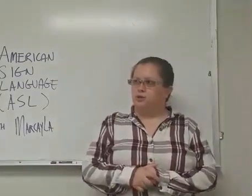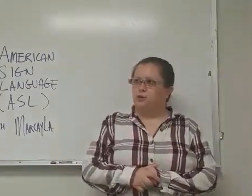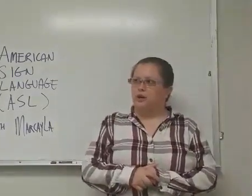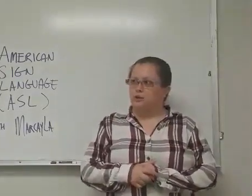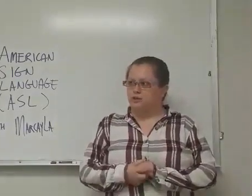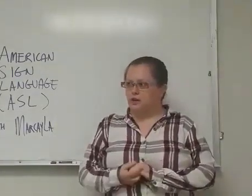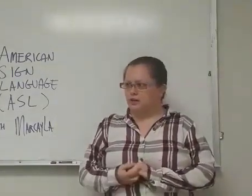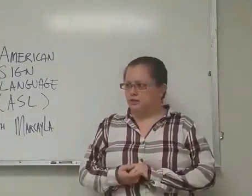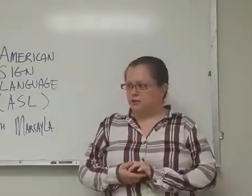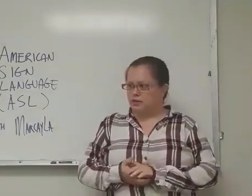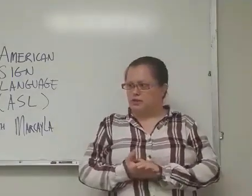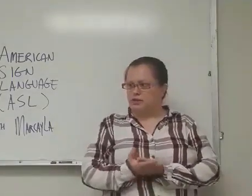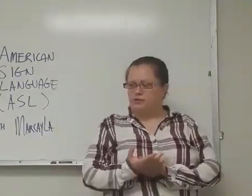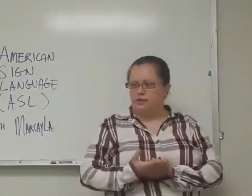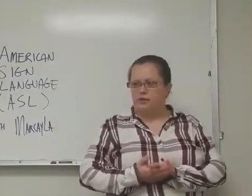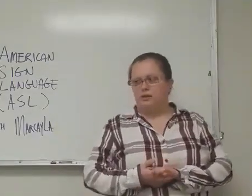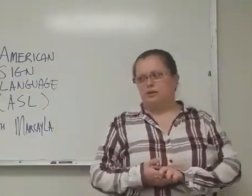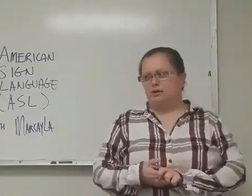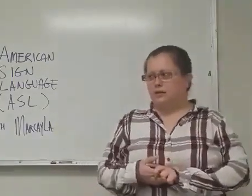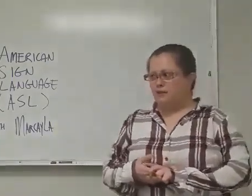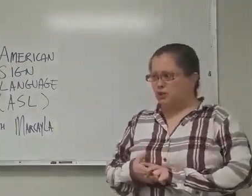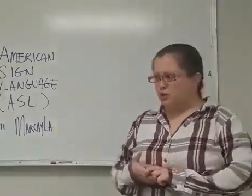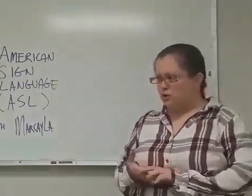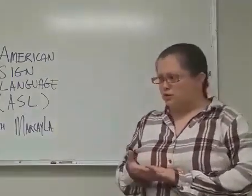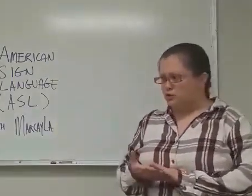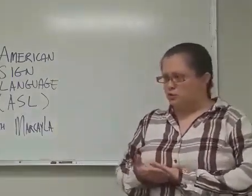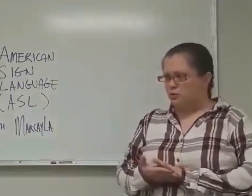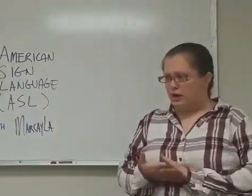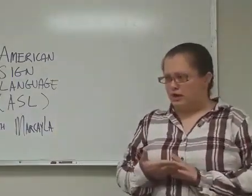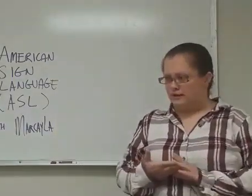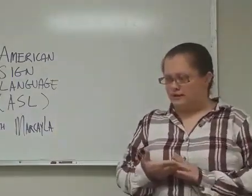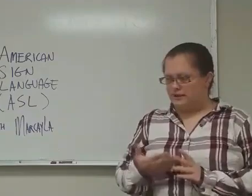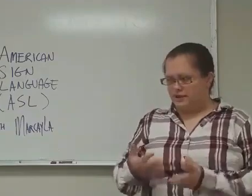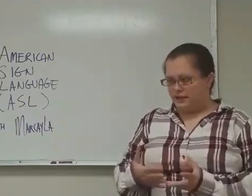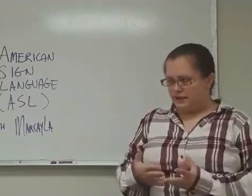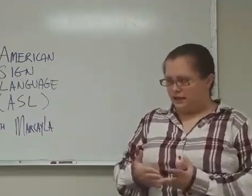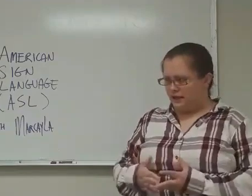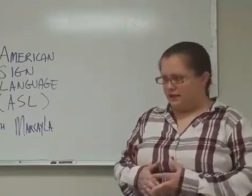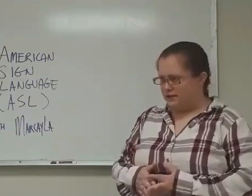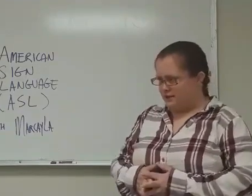While you were talking, I was trying to think of a kind of a shortened way of saying it,